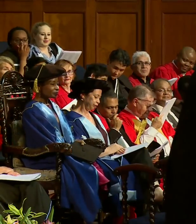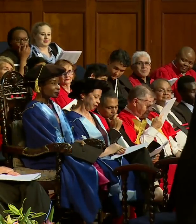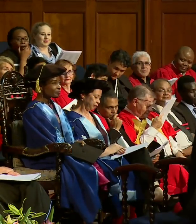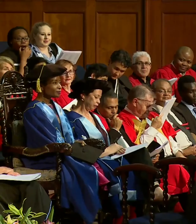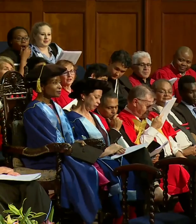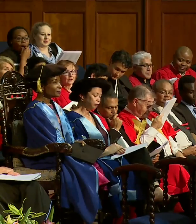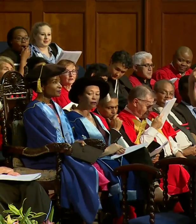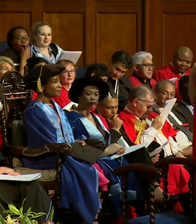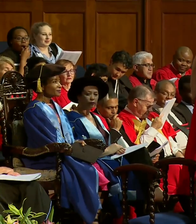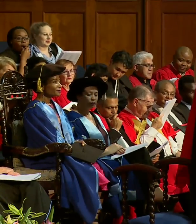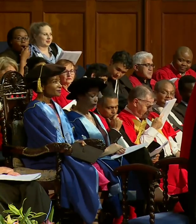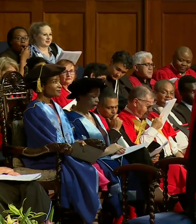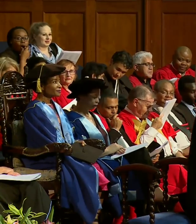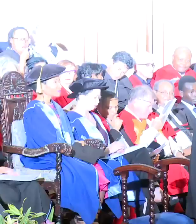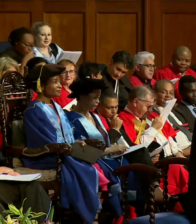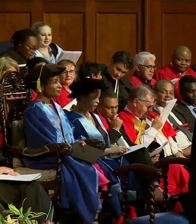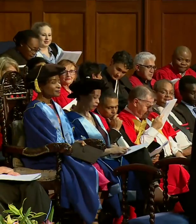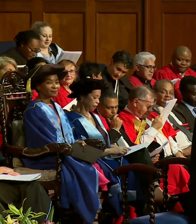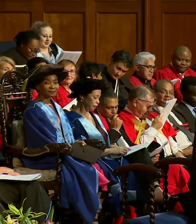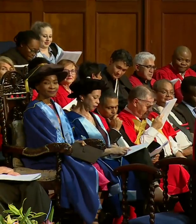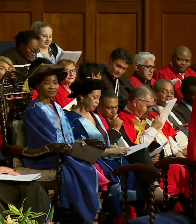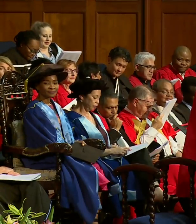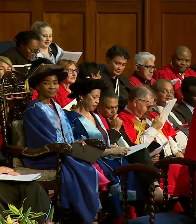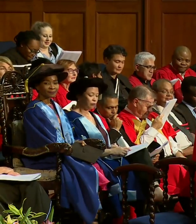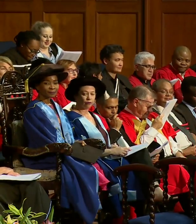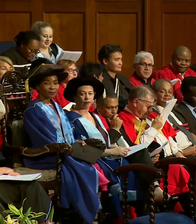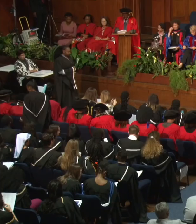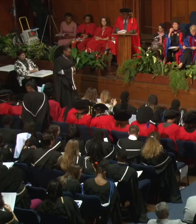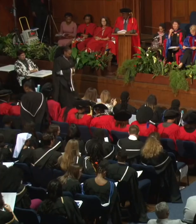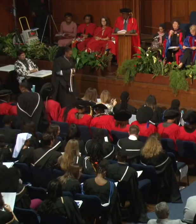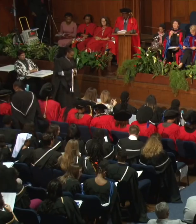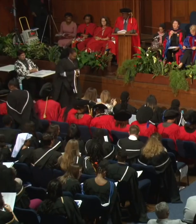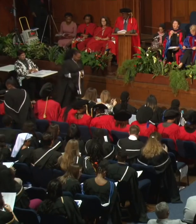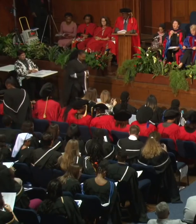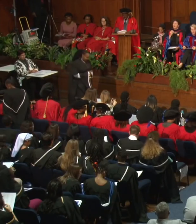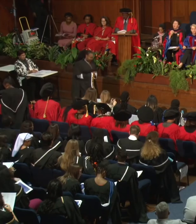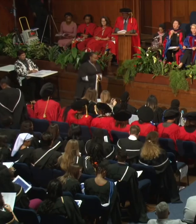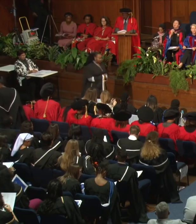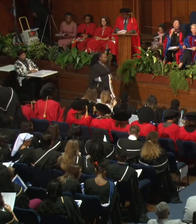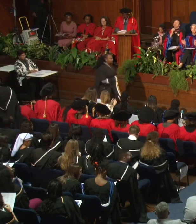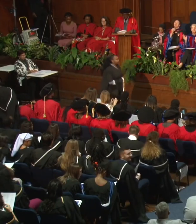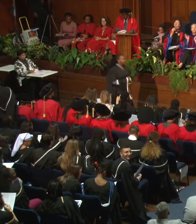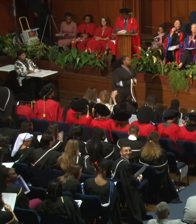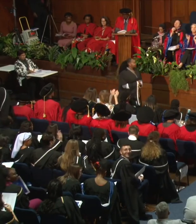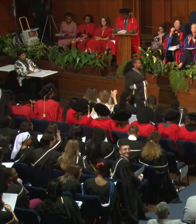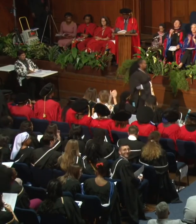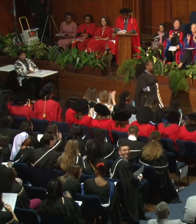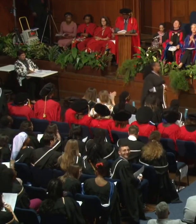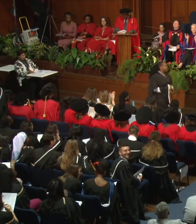For the degree of Master of Laws in Private Law and Human Rights, Namsha Mlibokazi Bula.